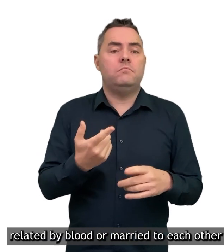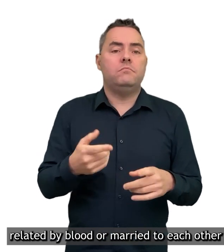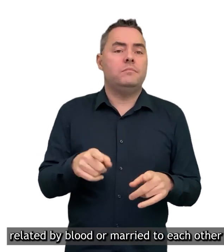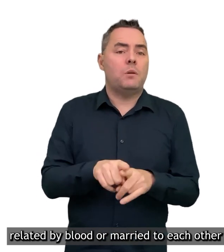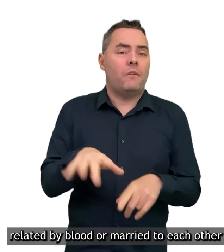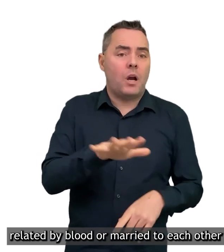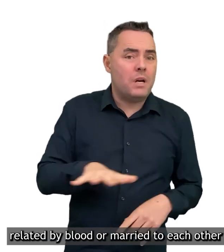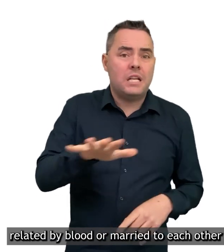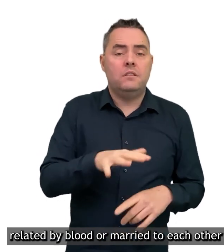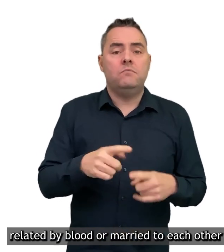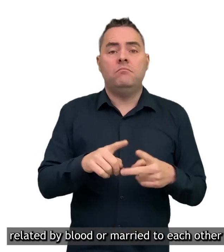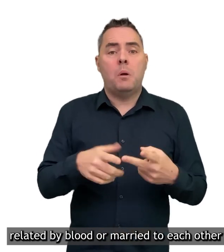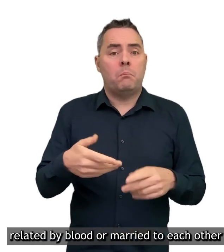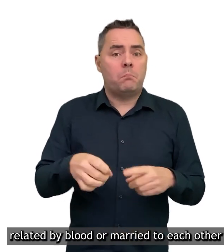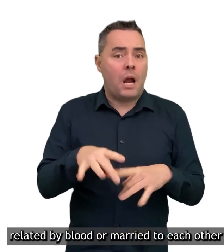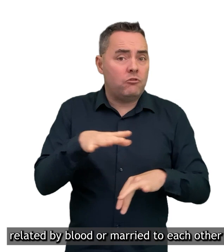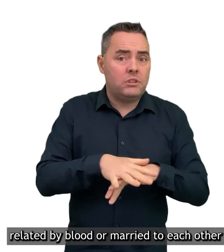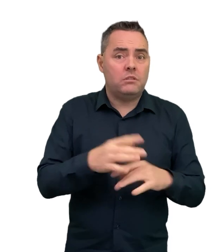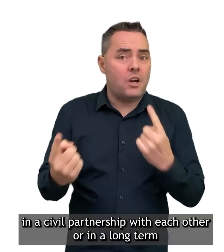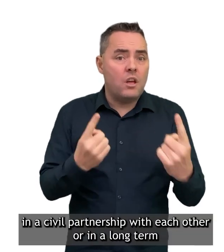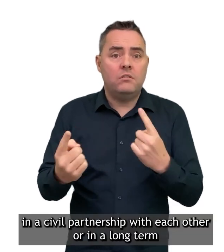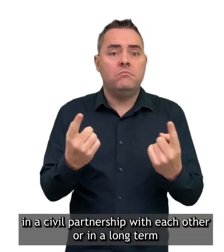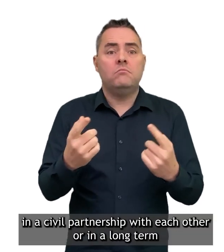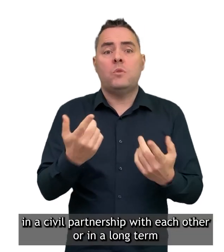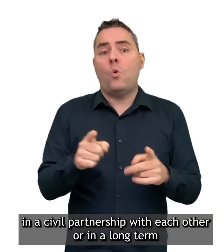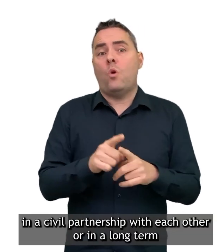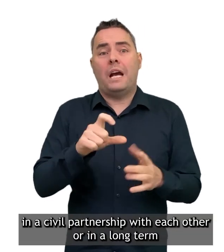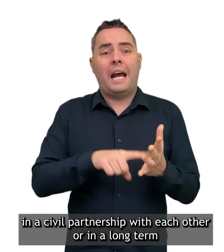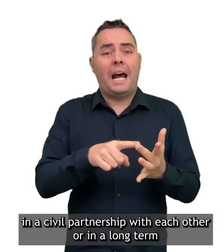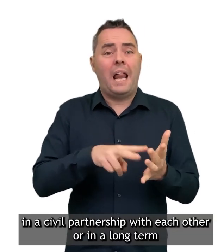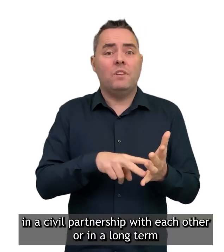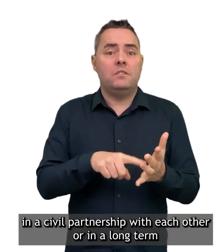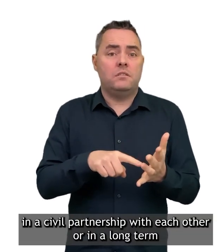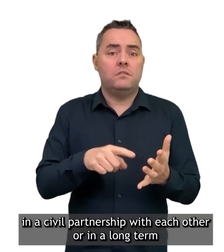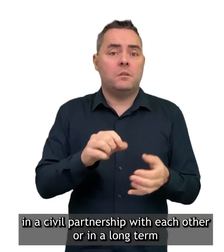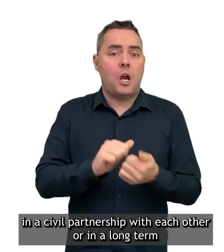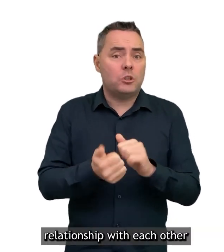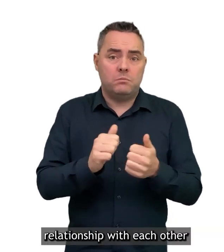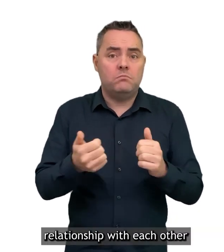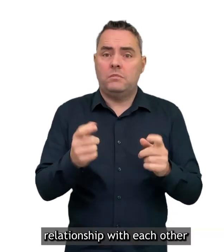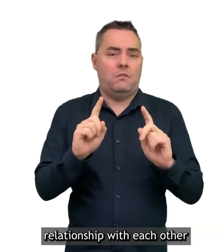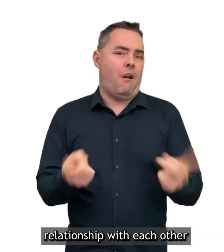related by blood or married to each other, in a civil partnership with each other or in a long-term relationship with each